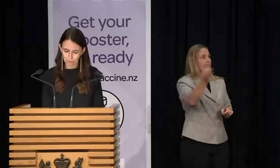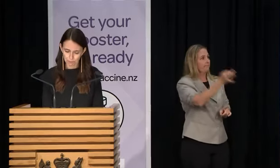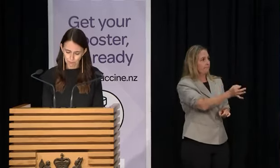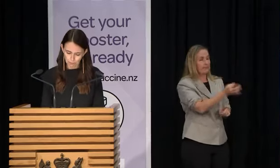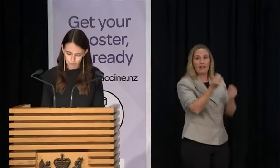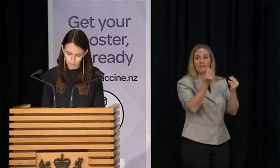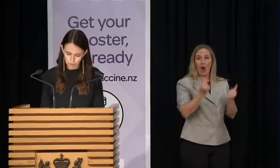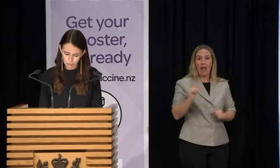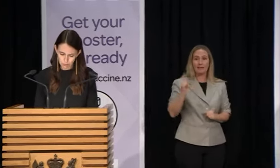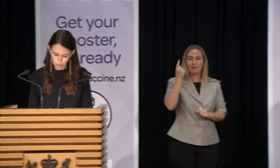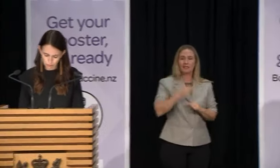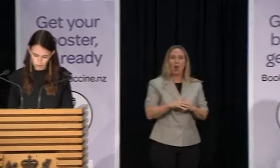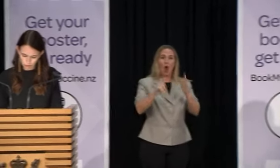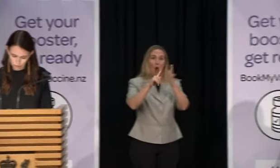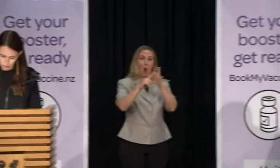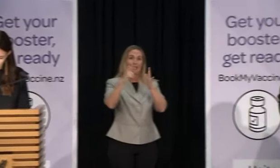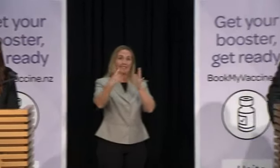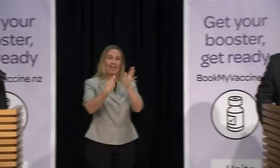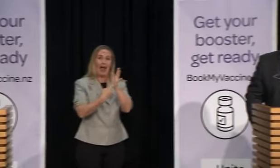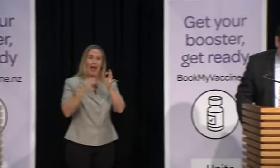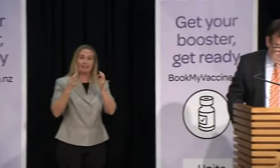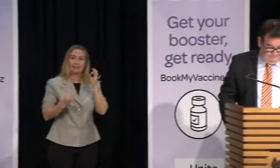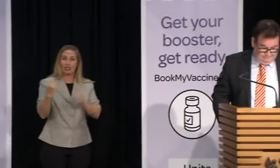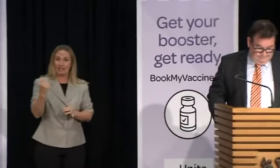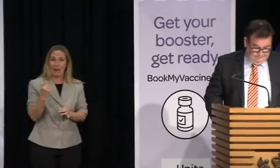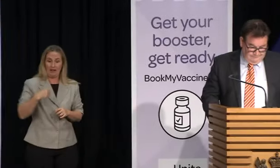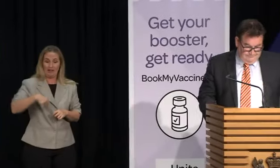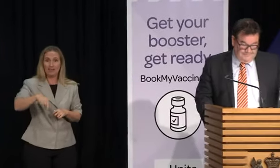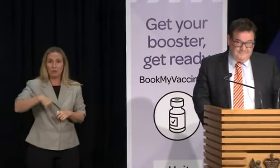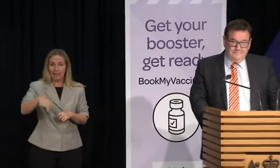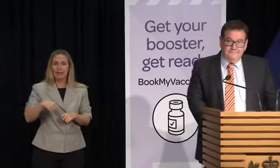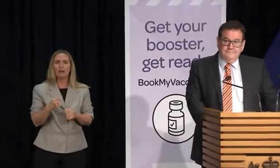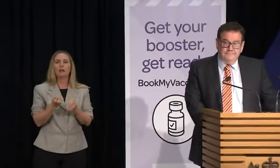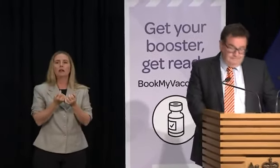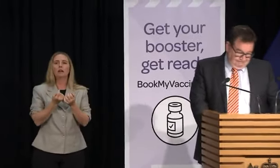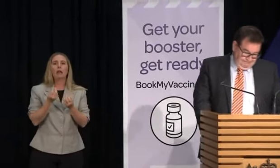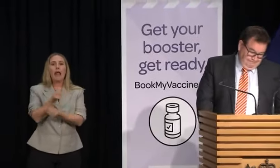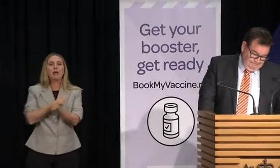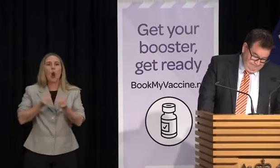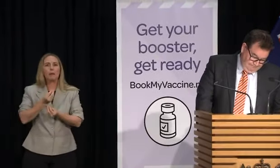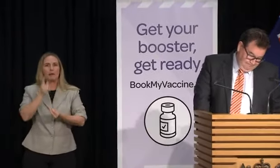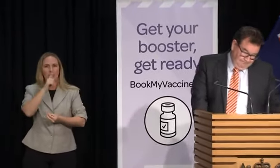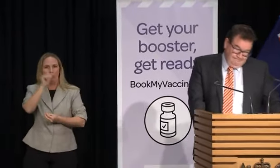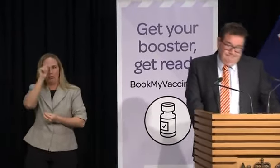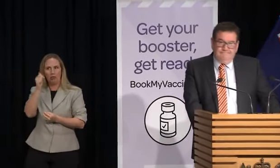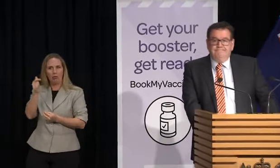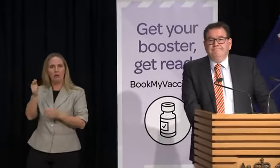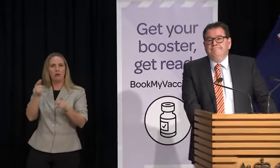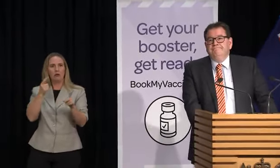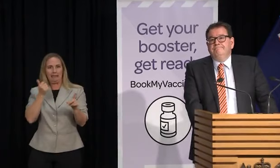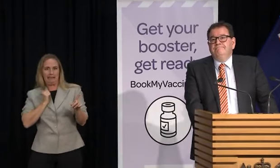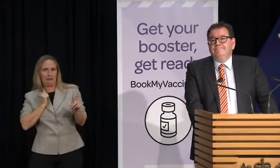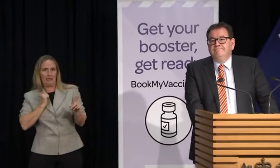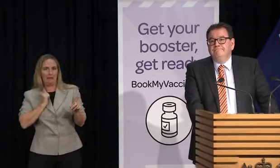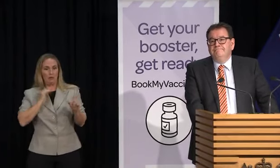We've got the OCR decision coming up this week. We've had a number of economists come out and say that they're expecting a raise in that figure.